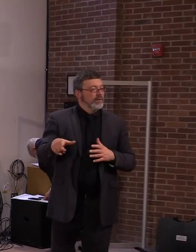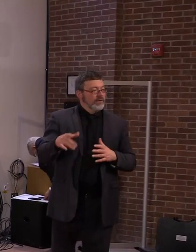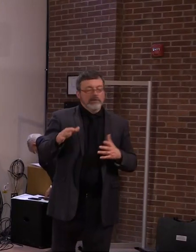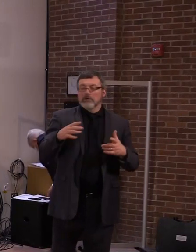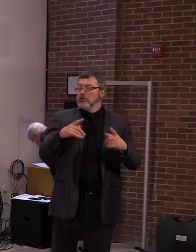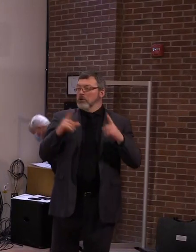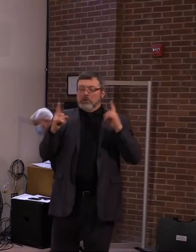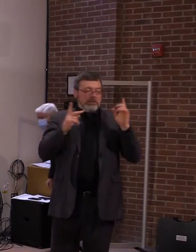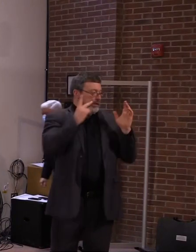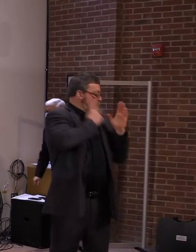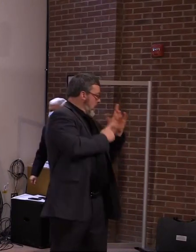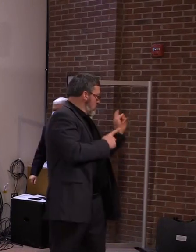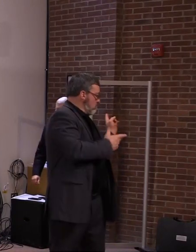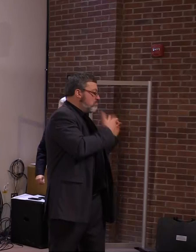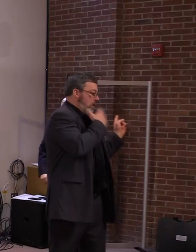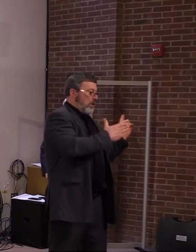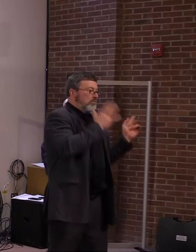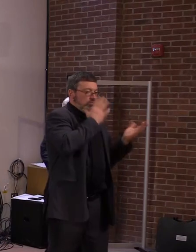Mike Smith.